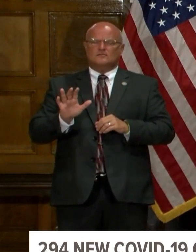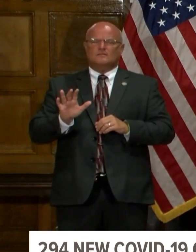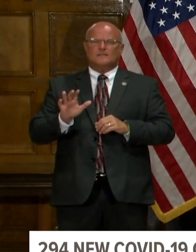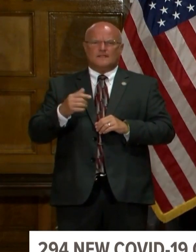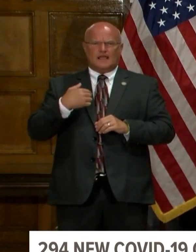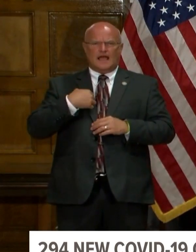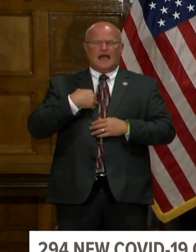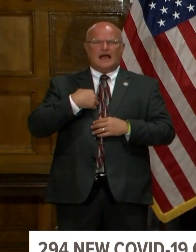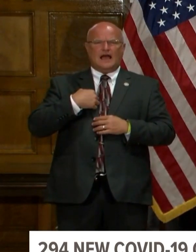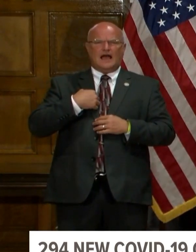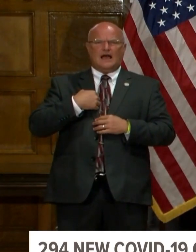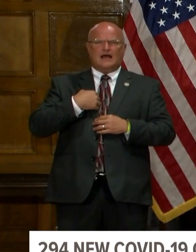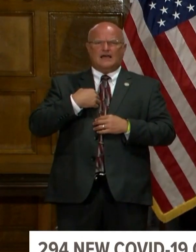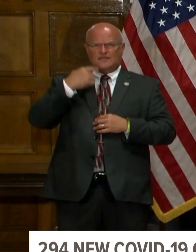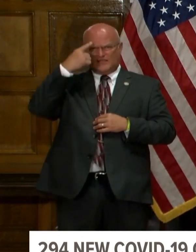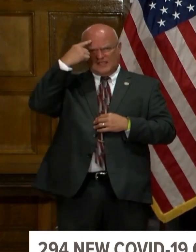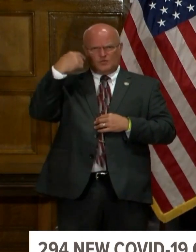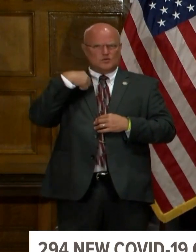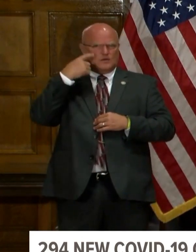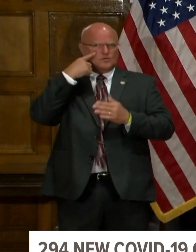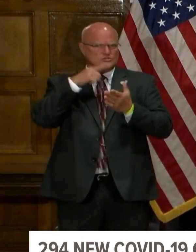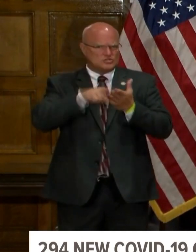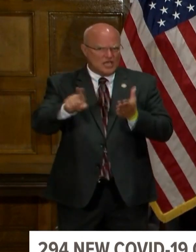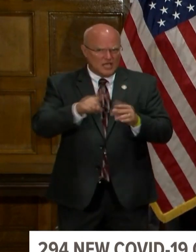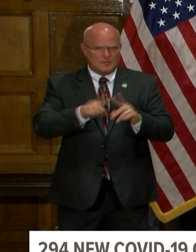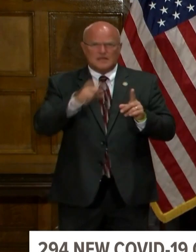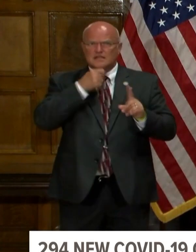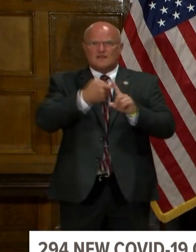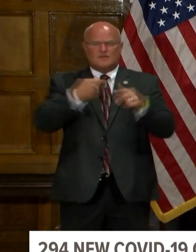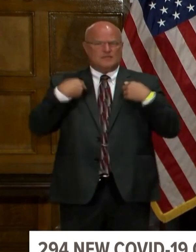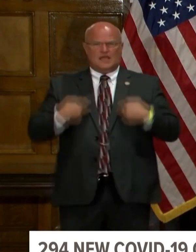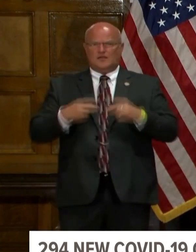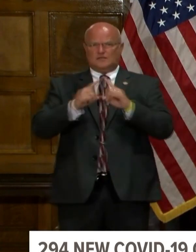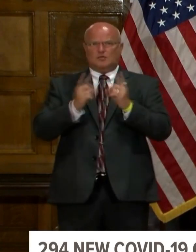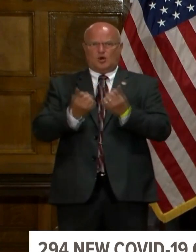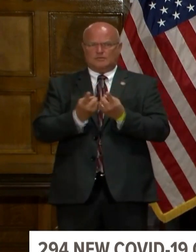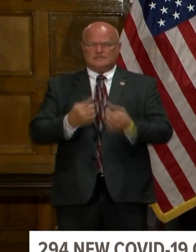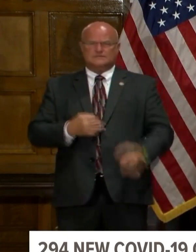I think we will try to look into this as much as possible, but it's not coming from the health department.